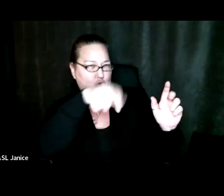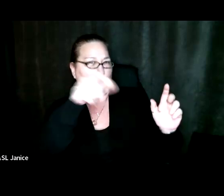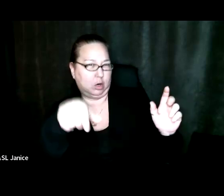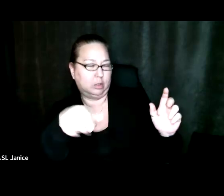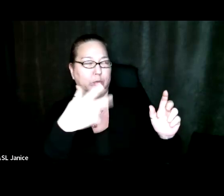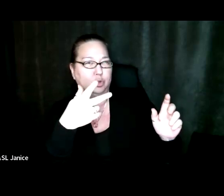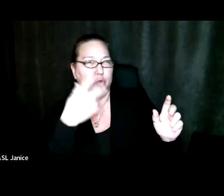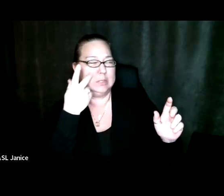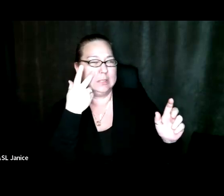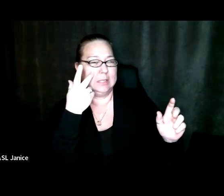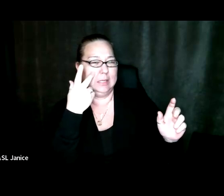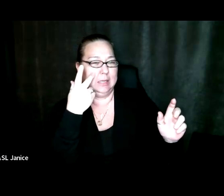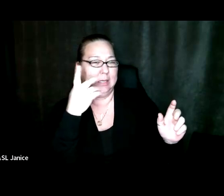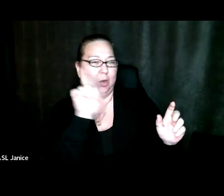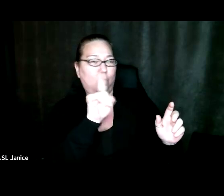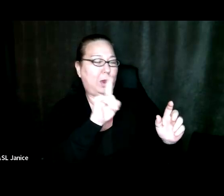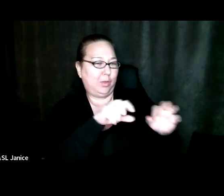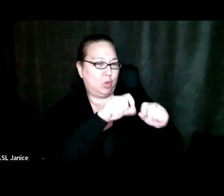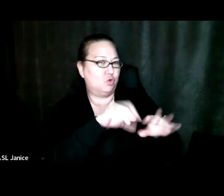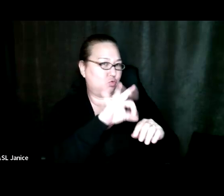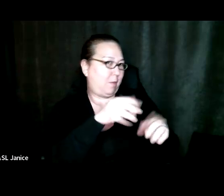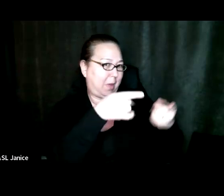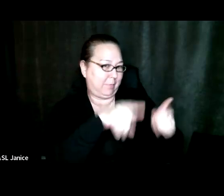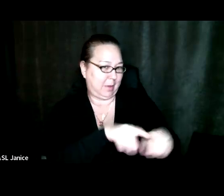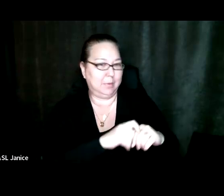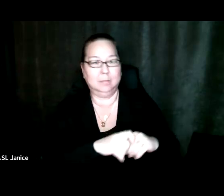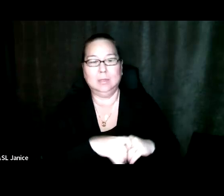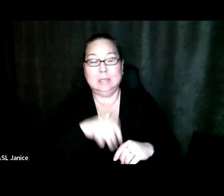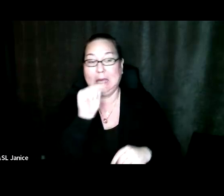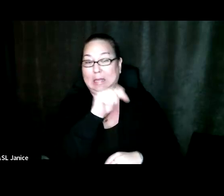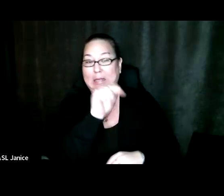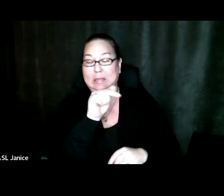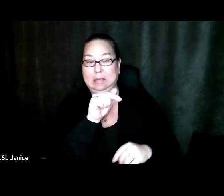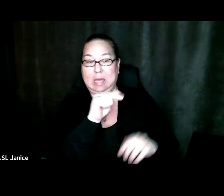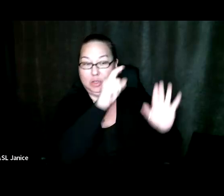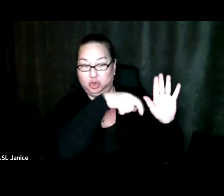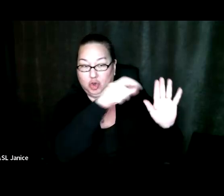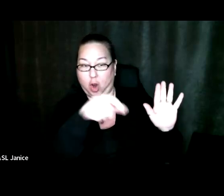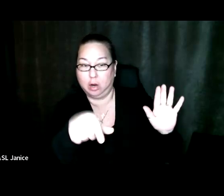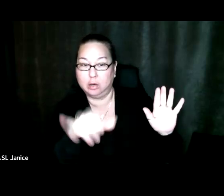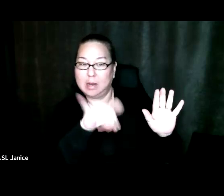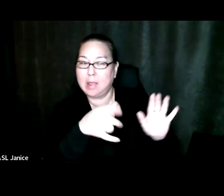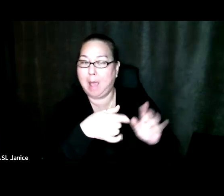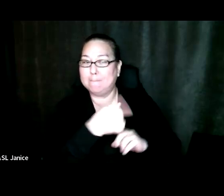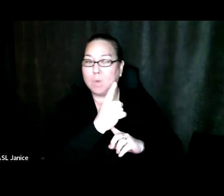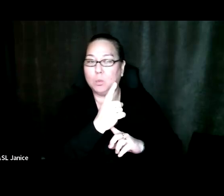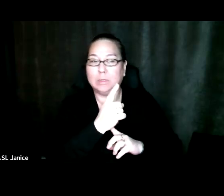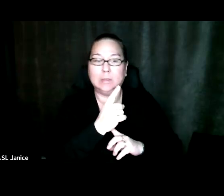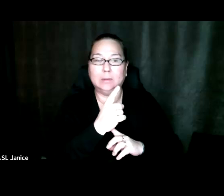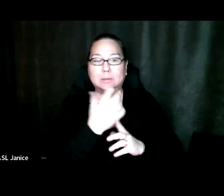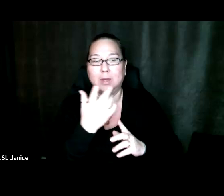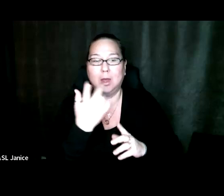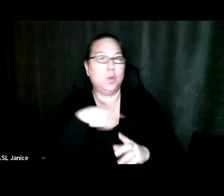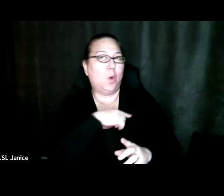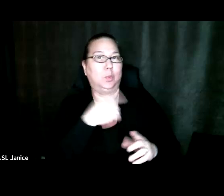moment in time that's very similar to a moment in time we're going through right now at the federal level. I think the thing we don't know is what the